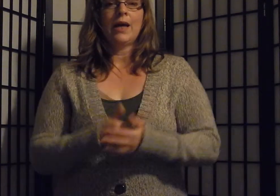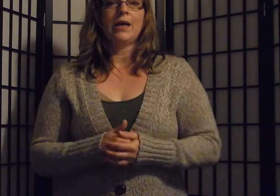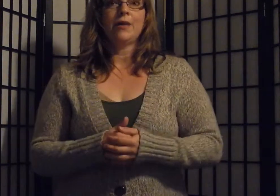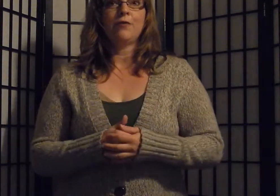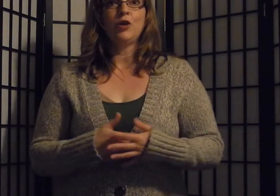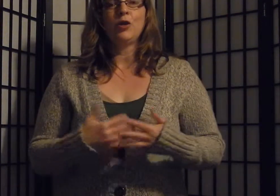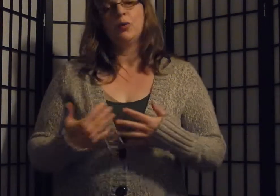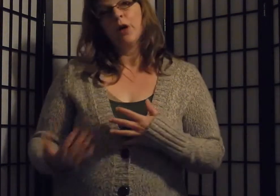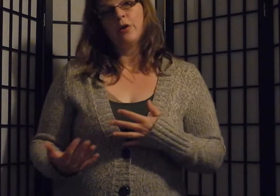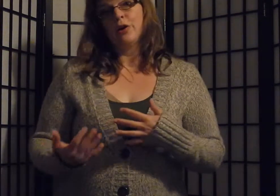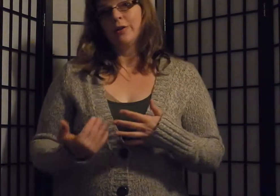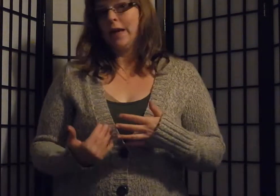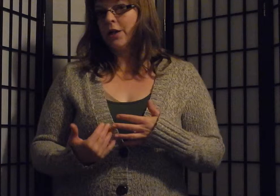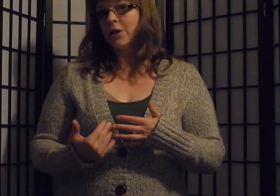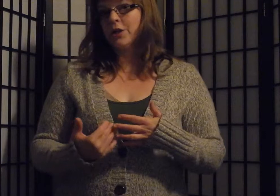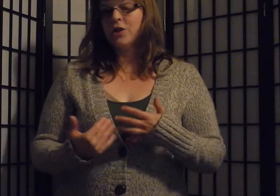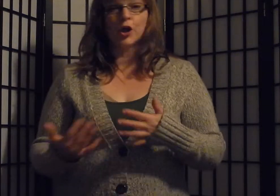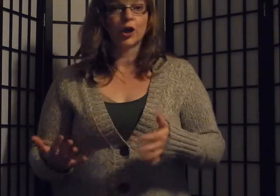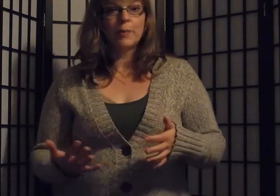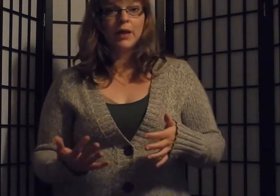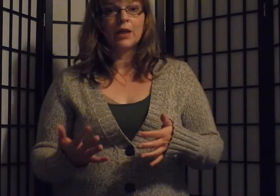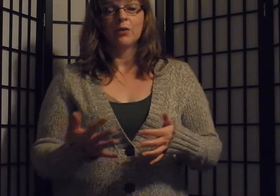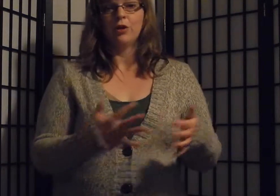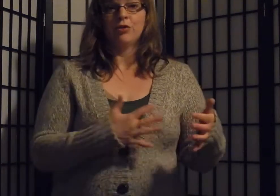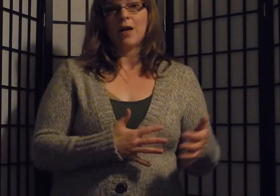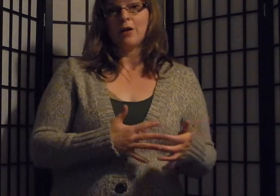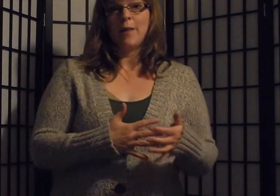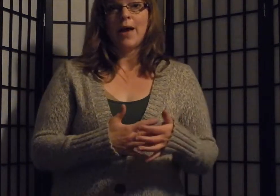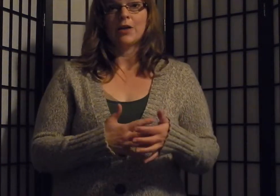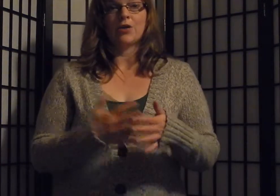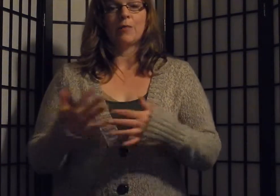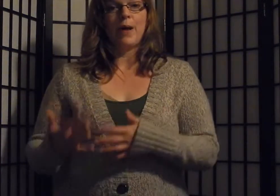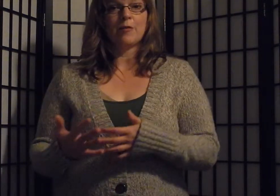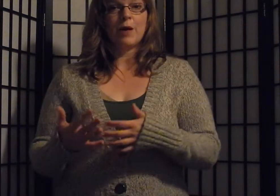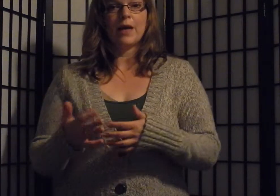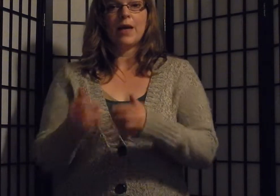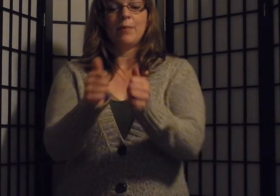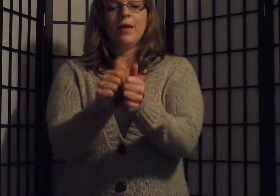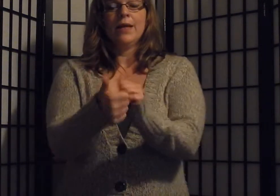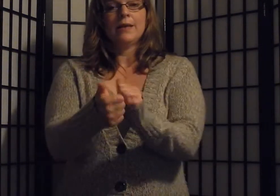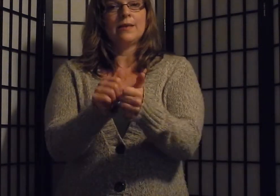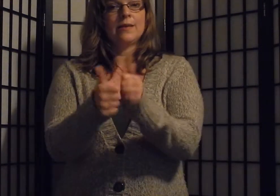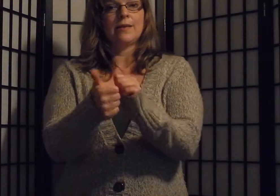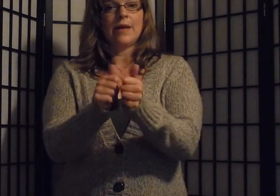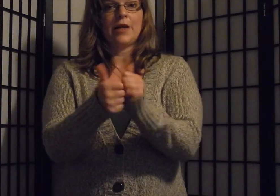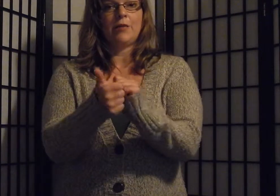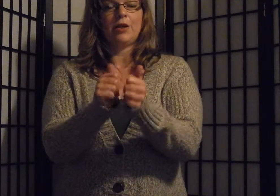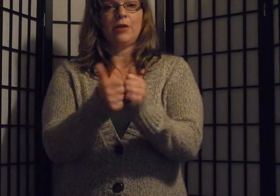Like if you go to your soccer tournament or your soccer match or your baseball game, this is the sign you would